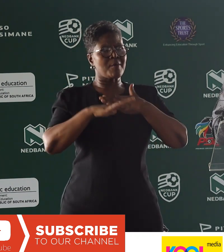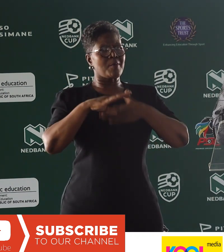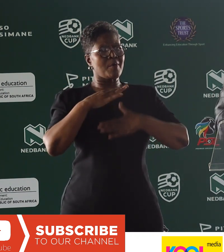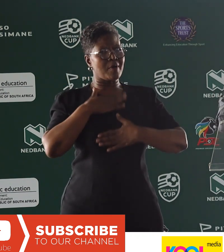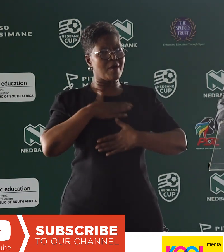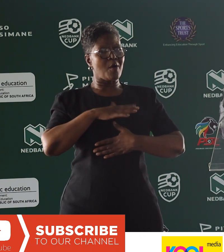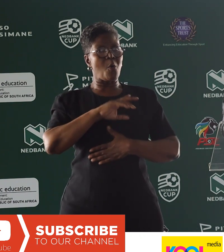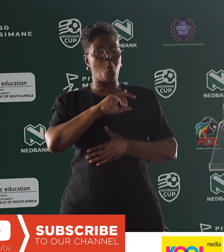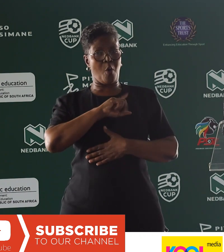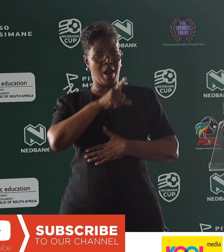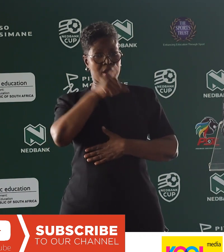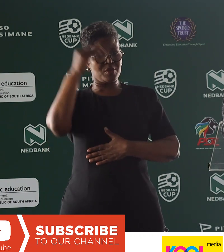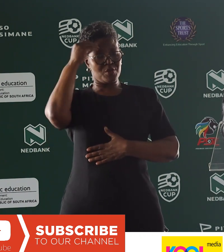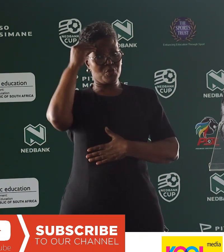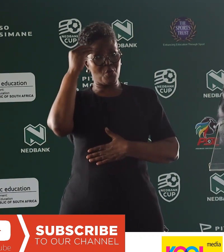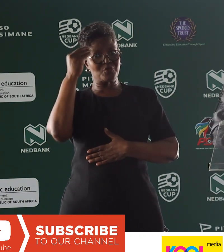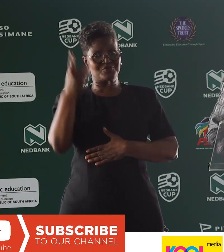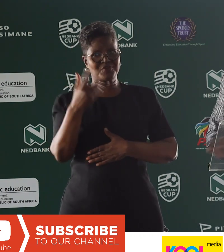has done to change his life.